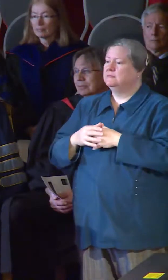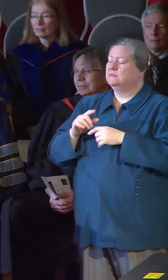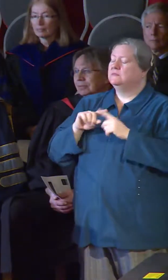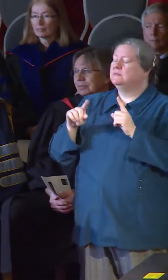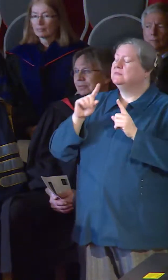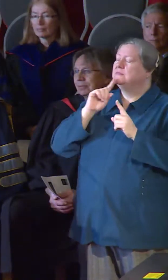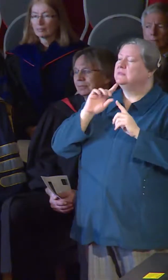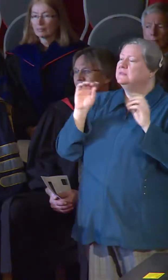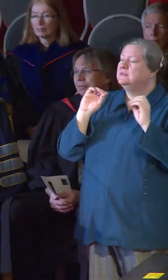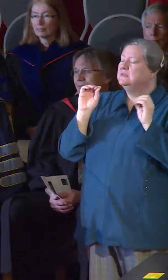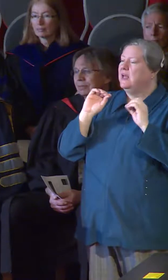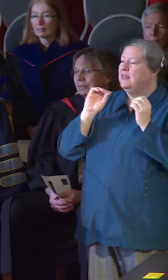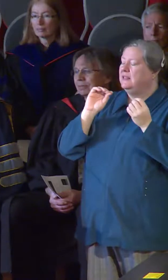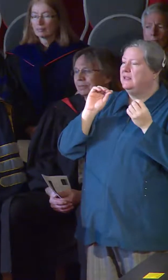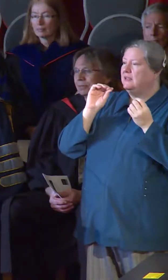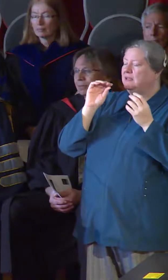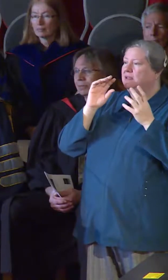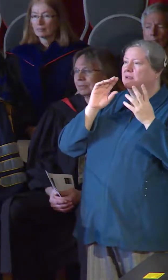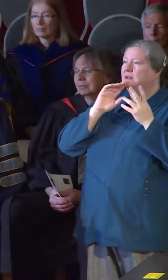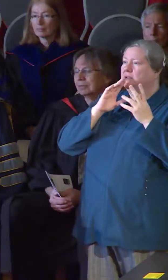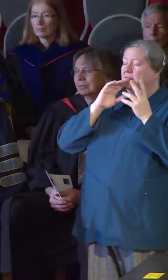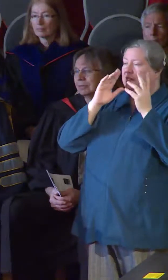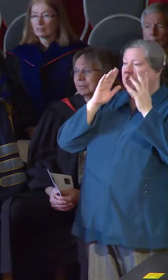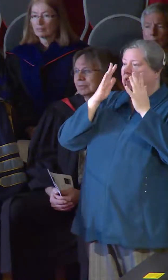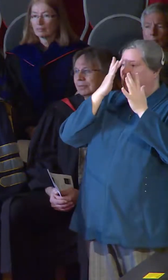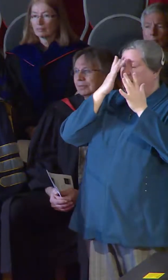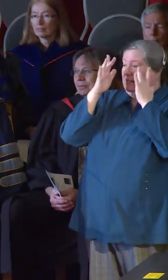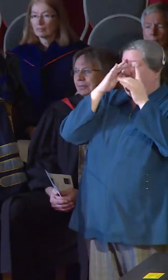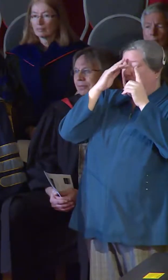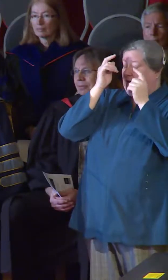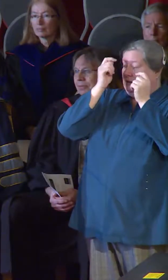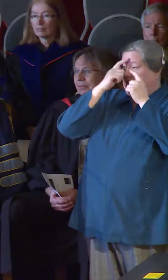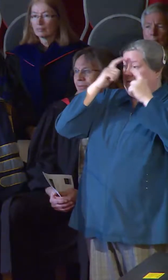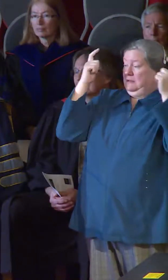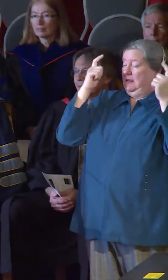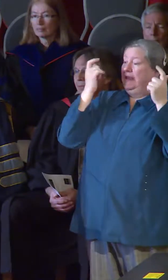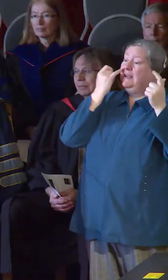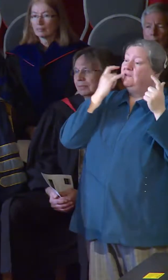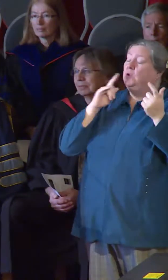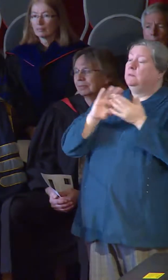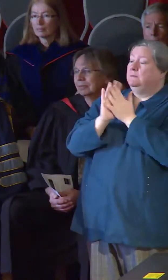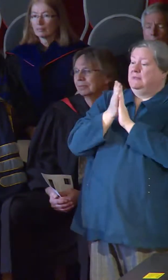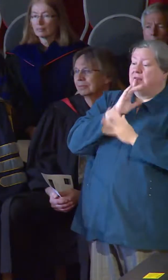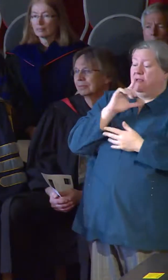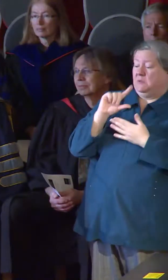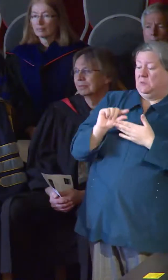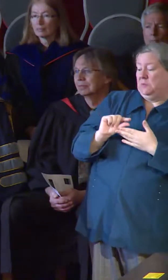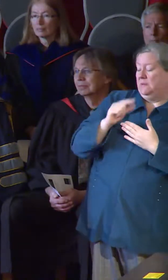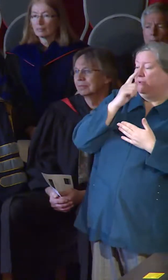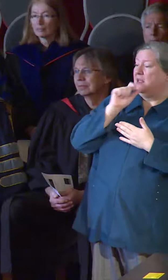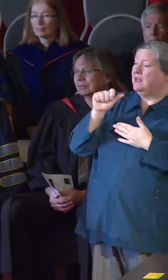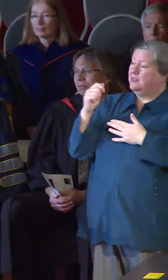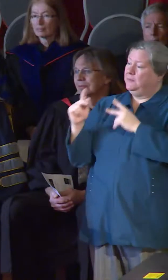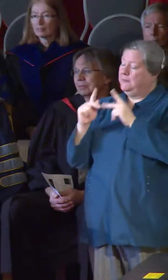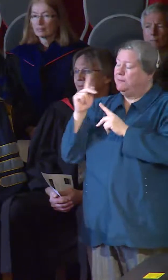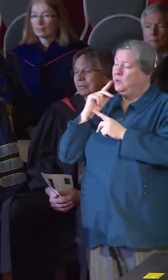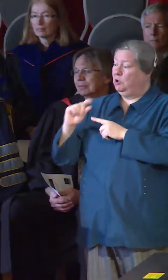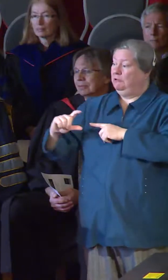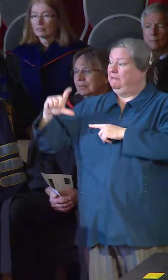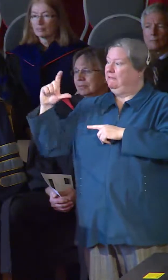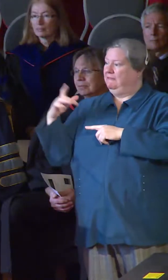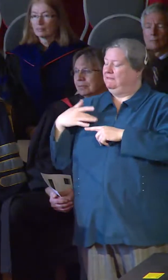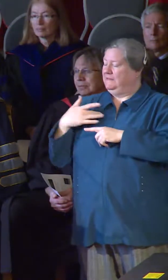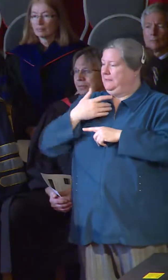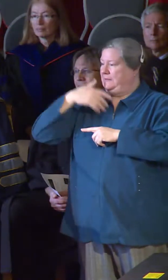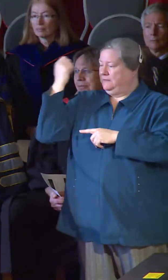nothing enlightened about shrinking so that other people won't feel insecure around you. We are all meant to shine,